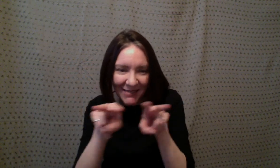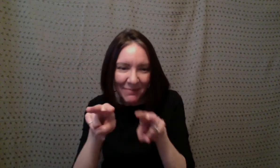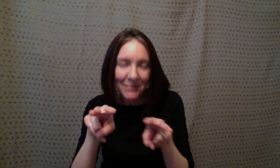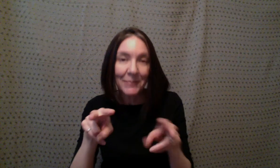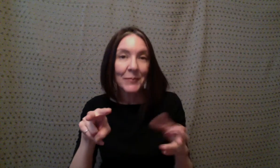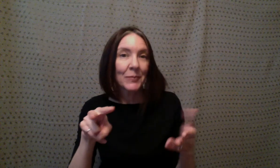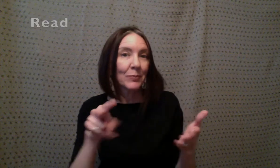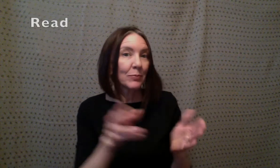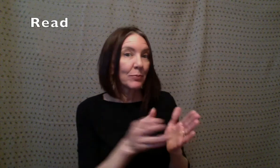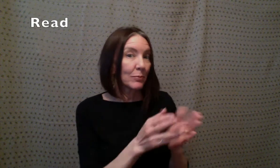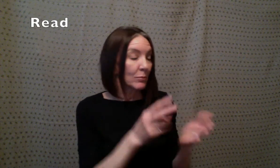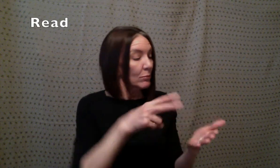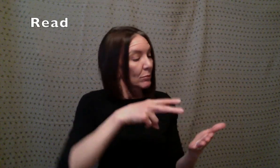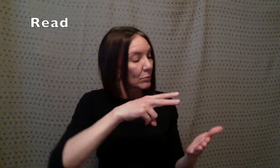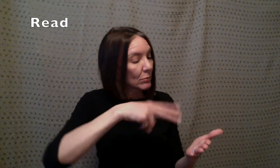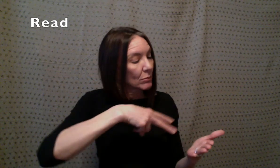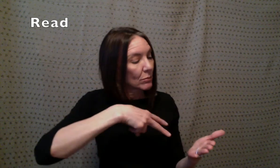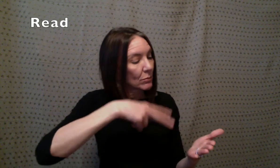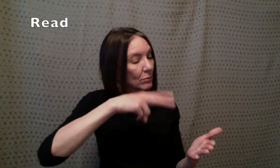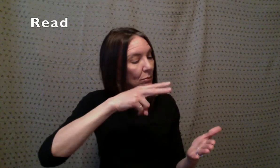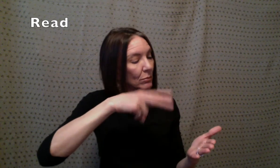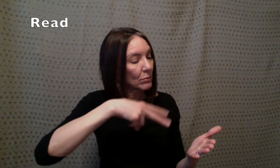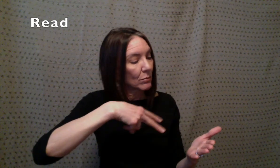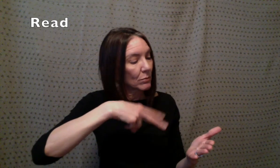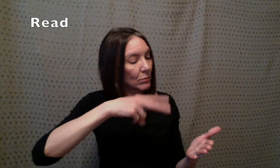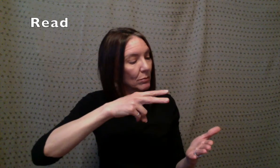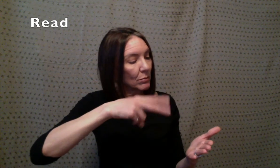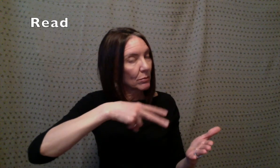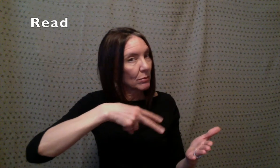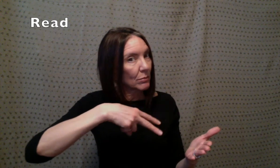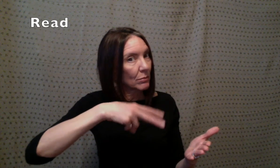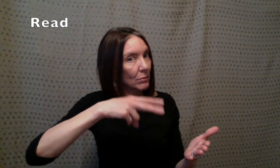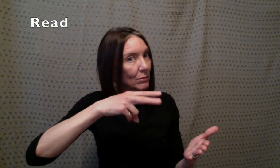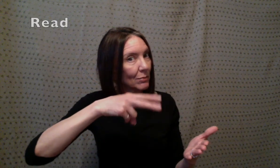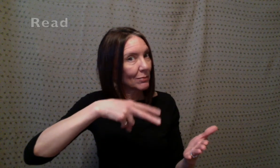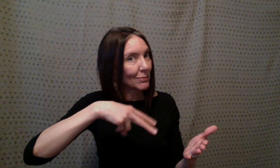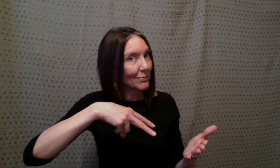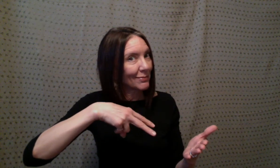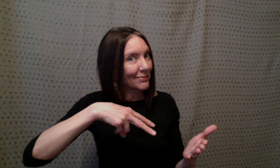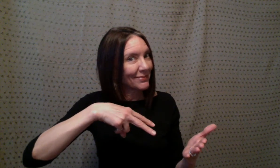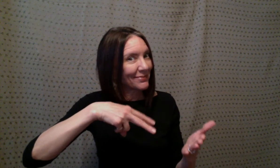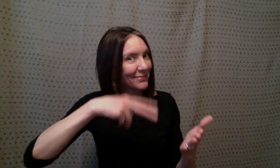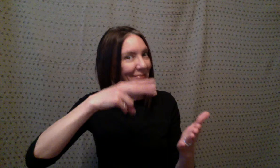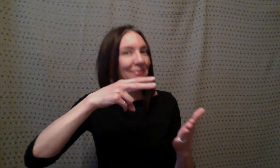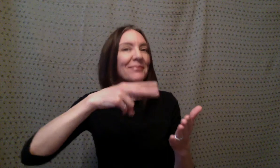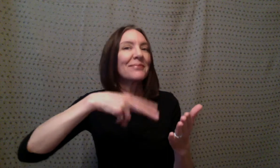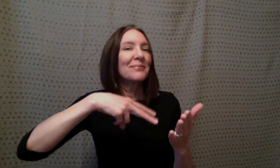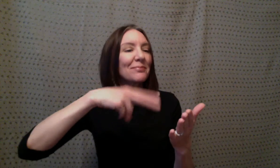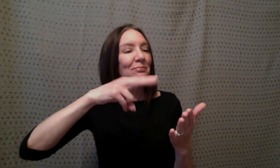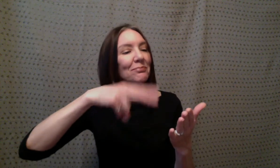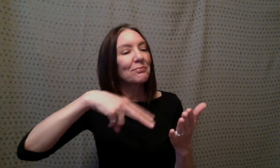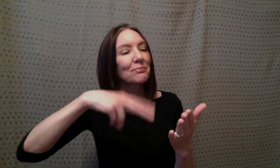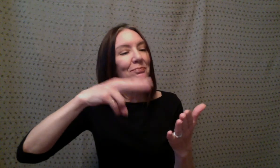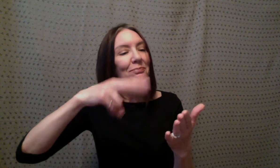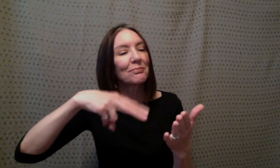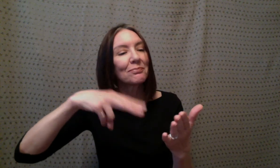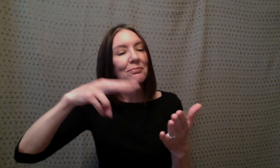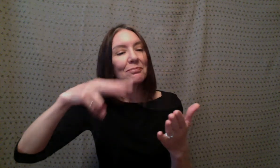one. The sign to read is produced by directing the look sign to the palm of the non-dominant